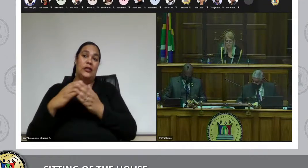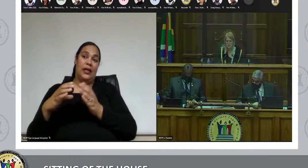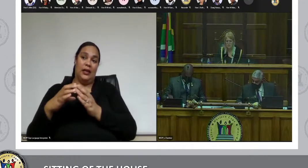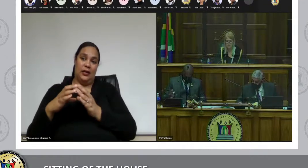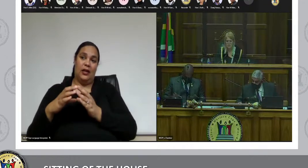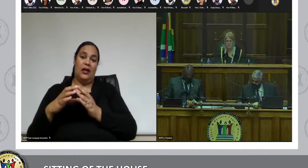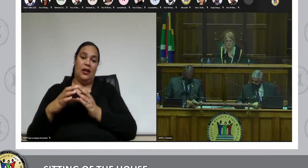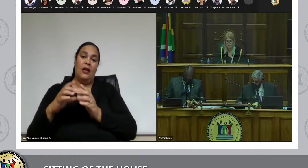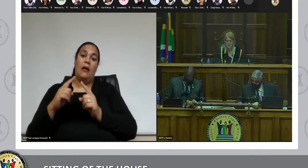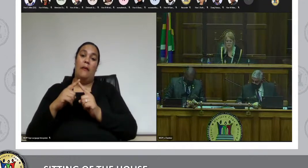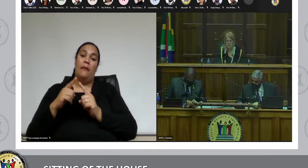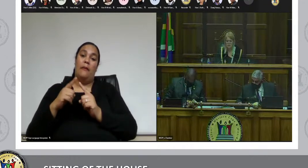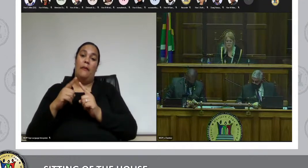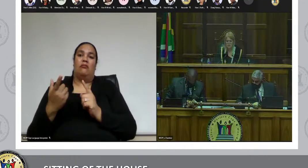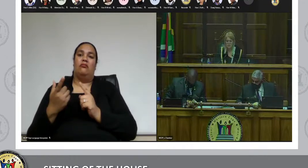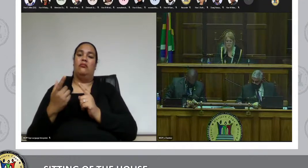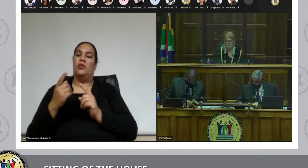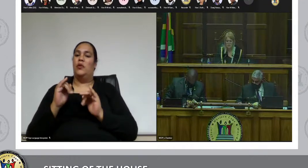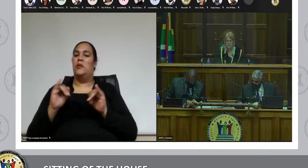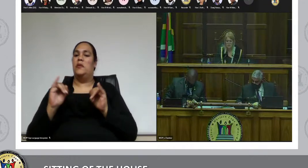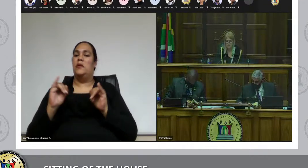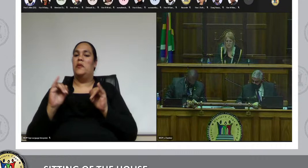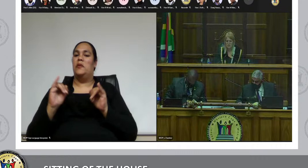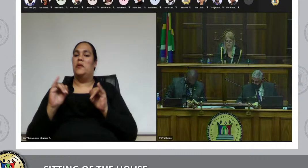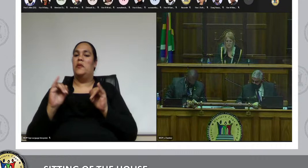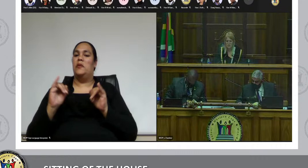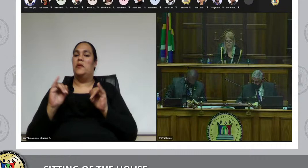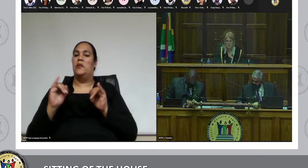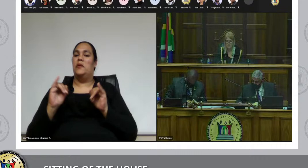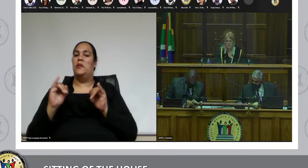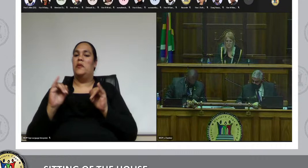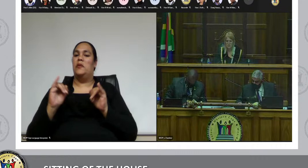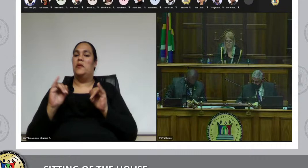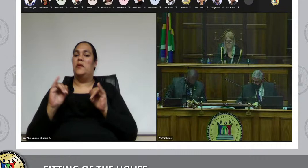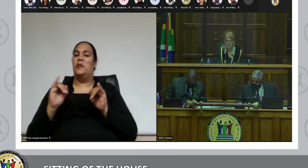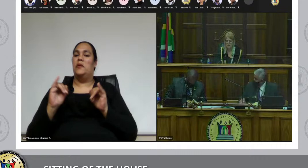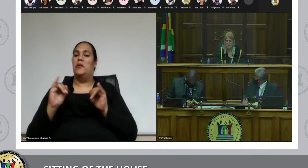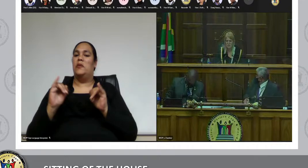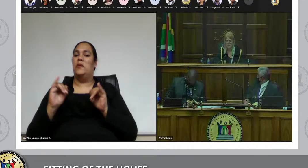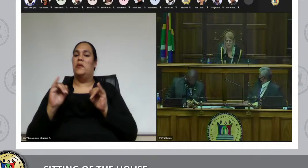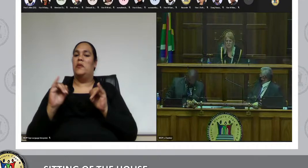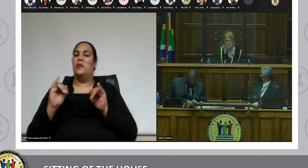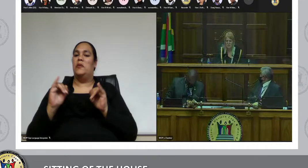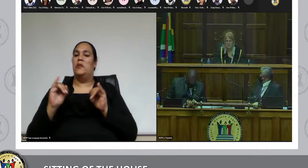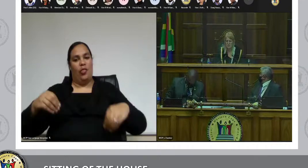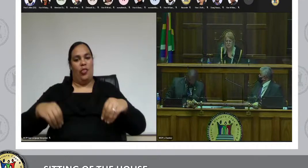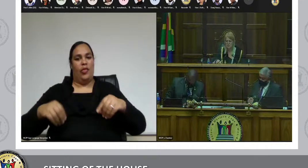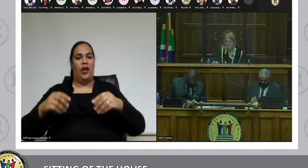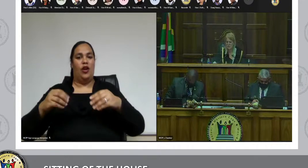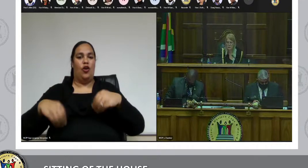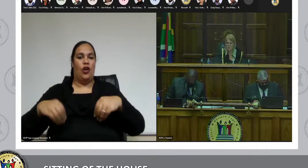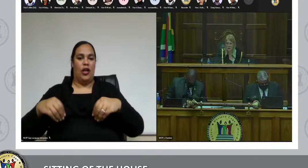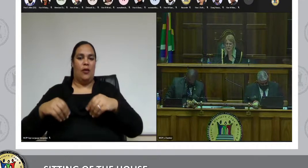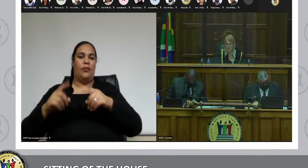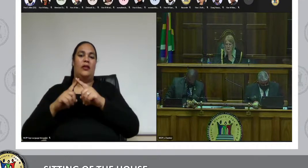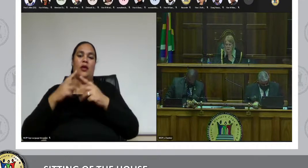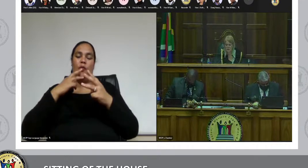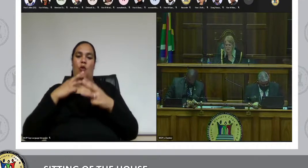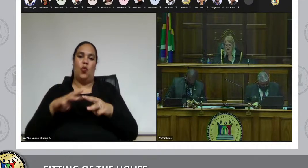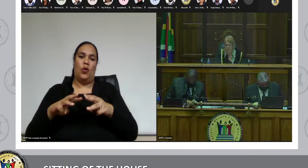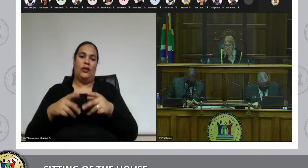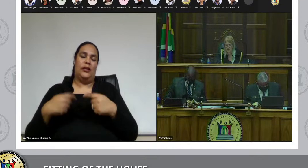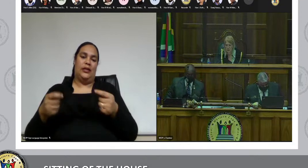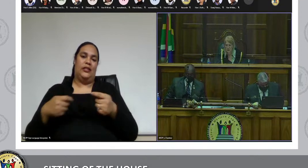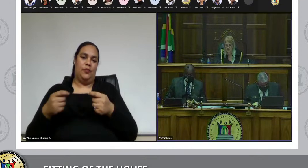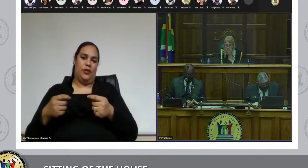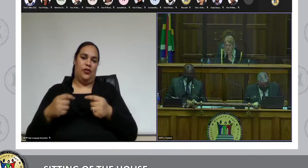are hamstrung by a chronic lack of funding from the national government, coupled with mismanagement, corruption, and wasteful